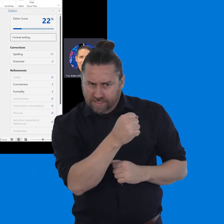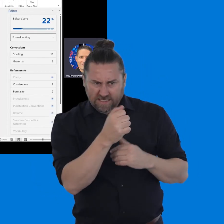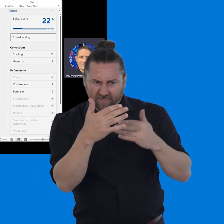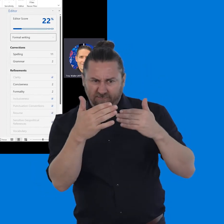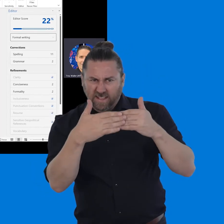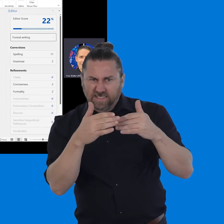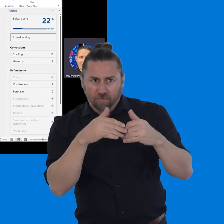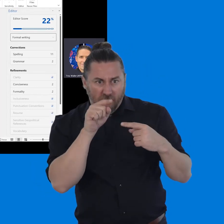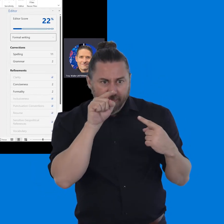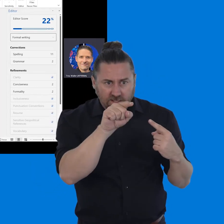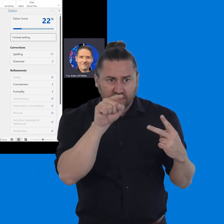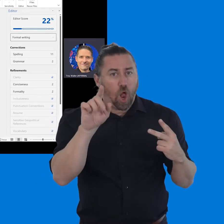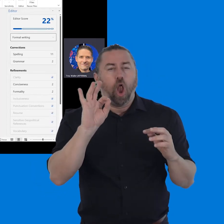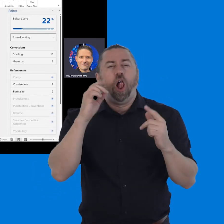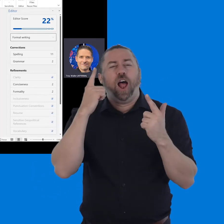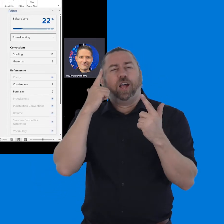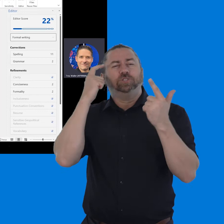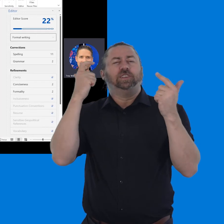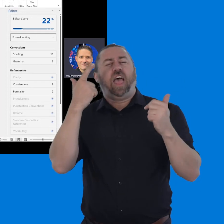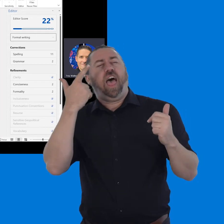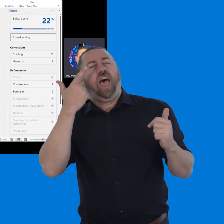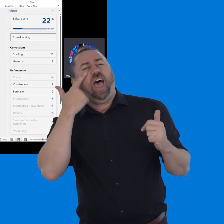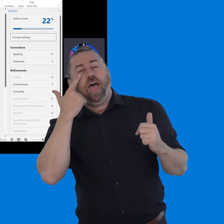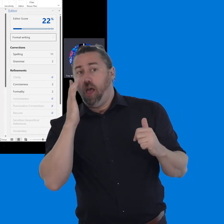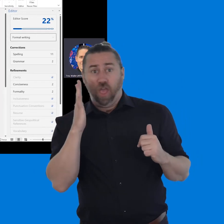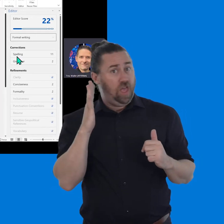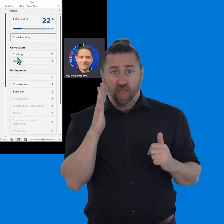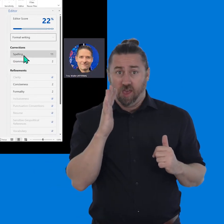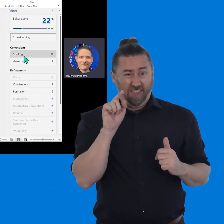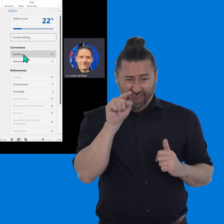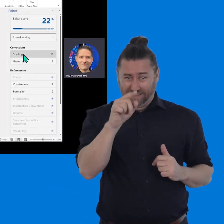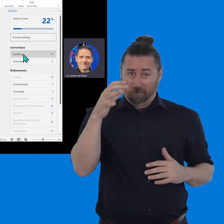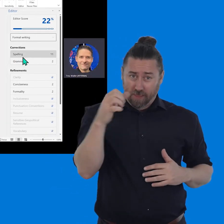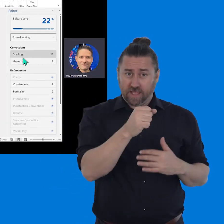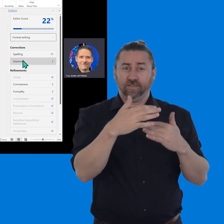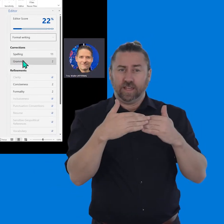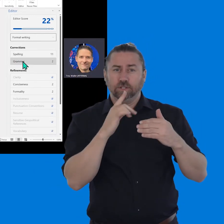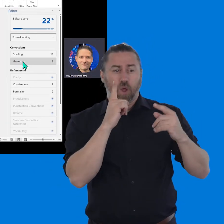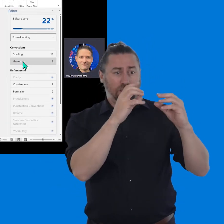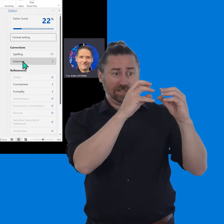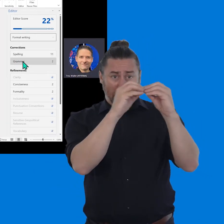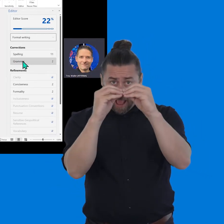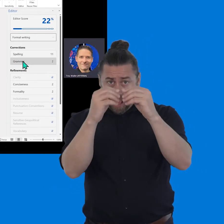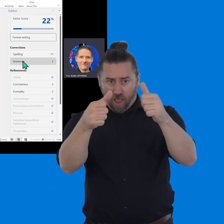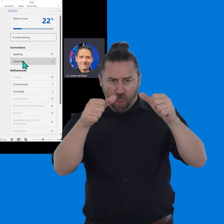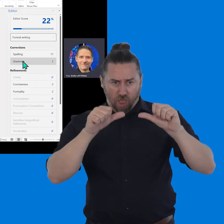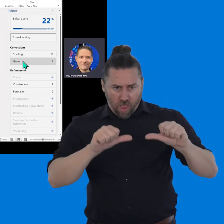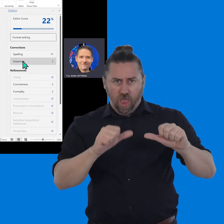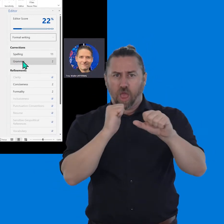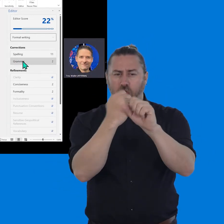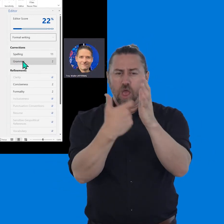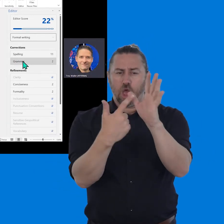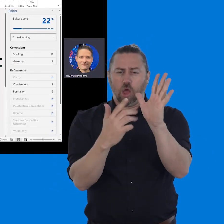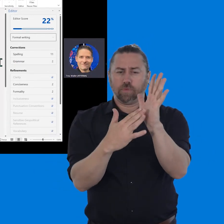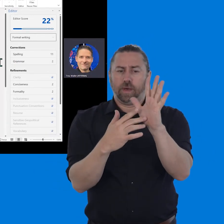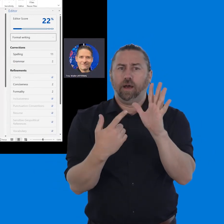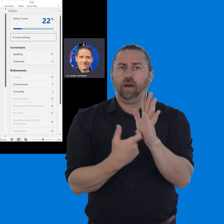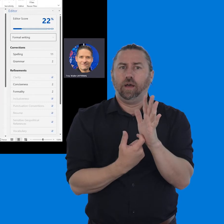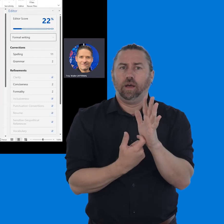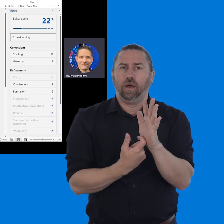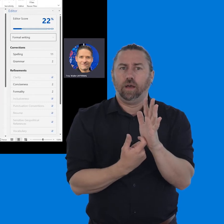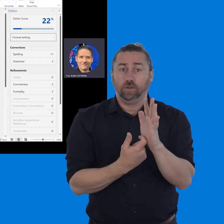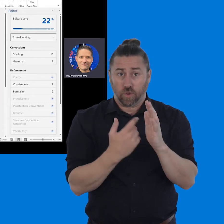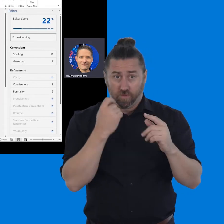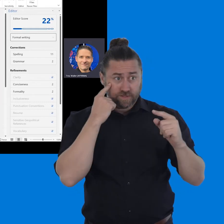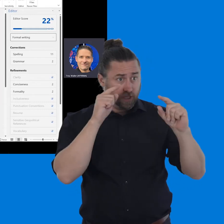that I must change, right? These are not suggestions. And the first group is the spelling and the second is the grammar. Now, you can see already